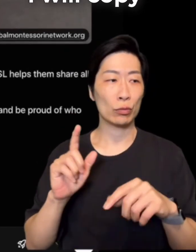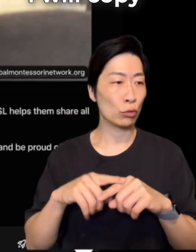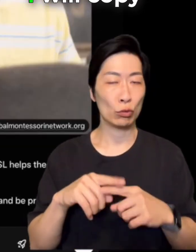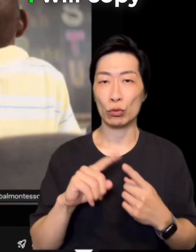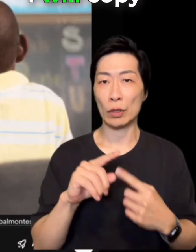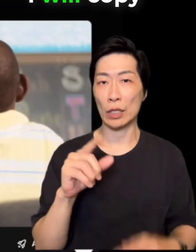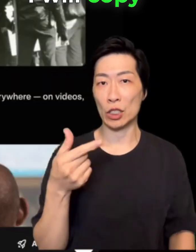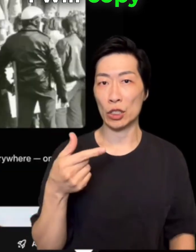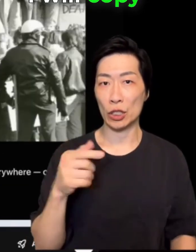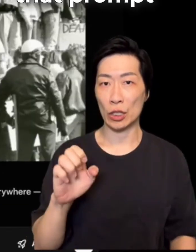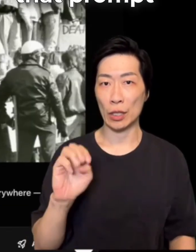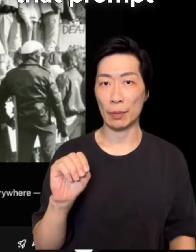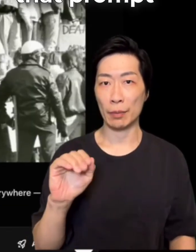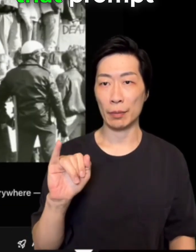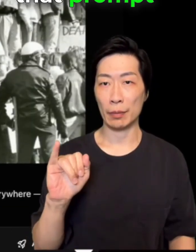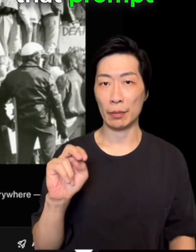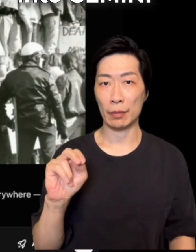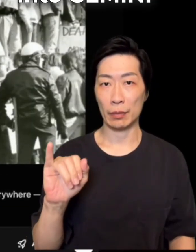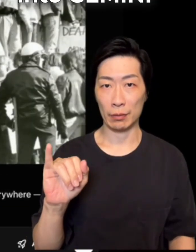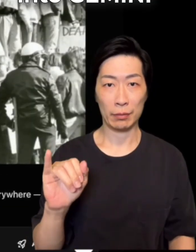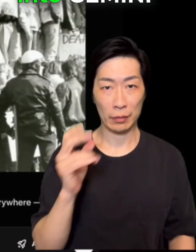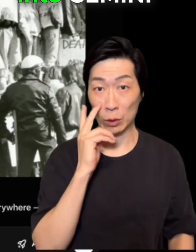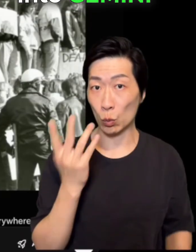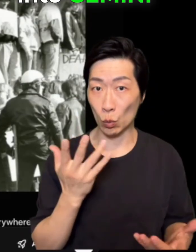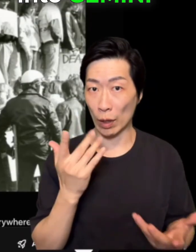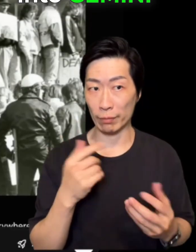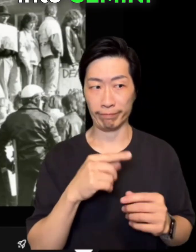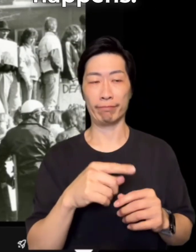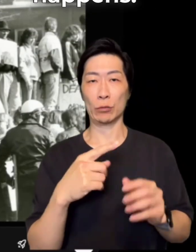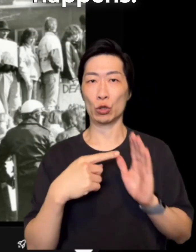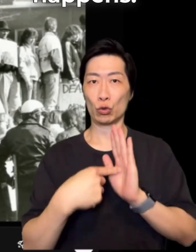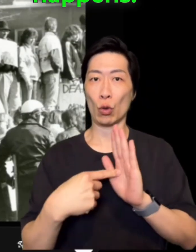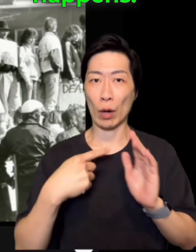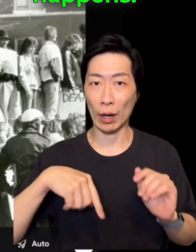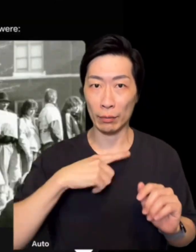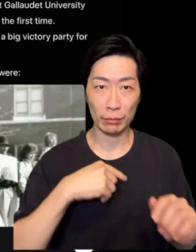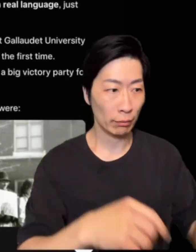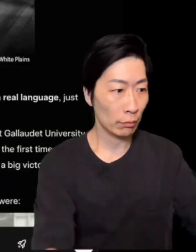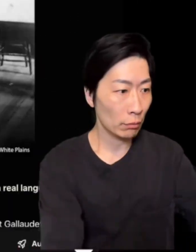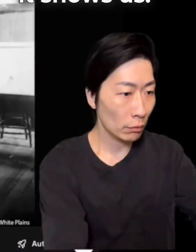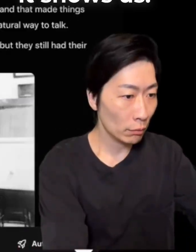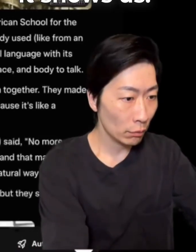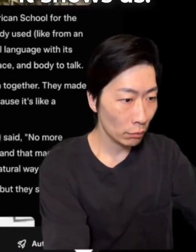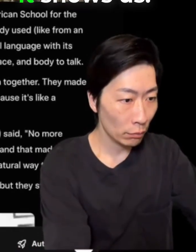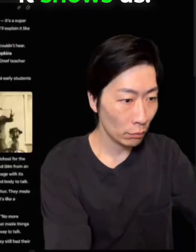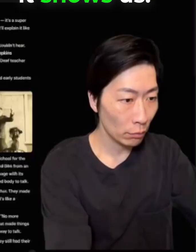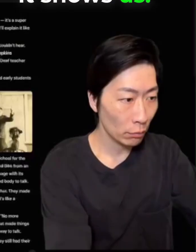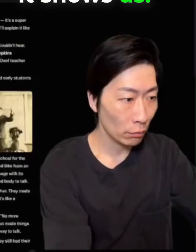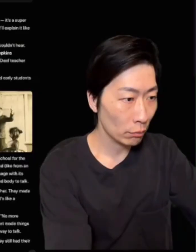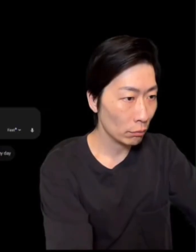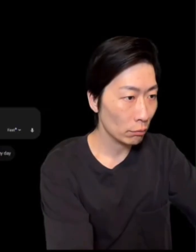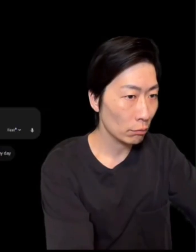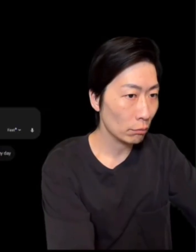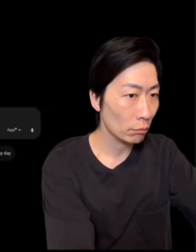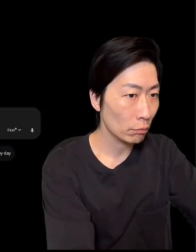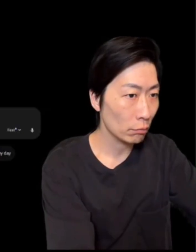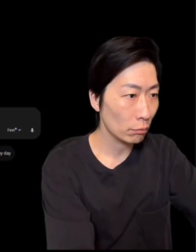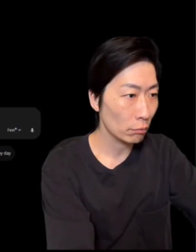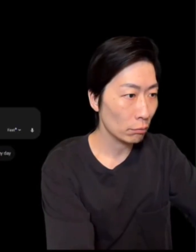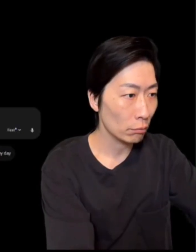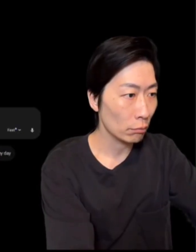All right, I will copy and paste that prompt and put it into Gemini and see what happens. Let's see what it shows us.